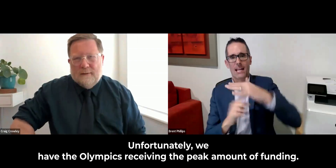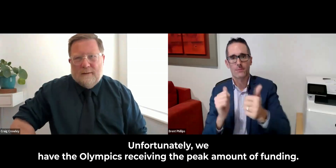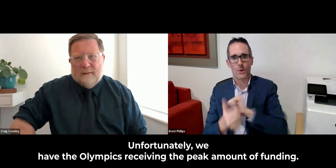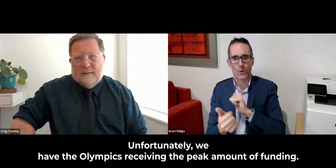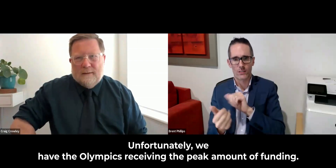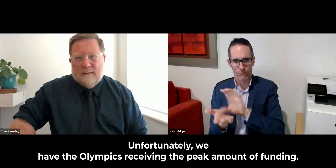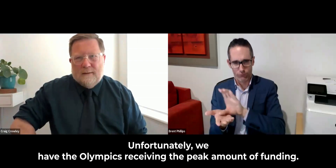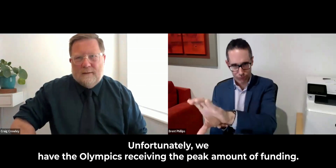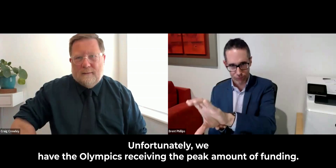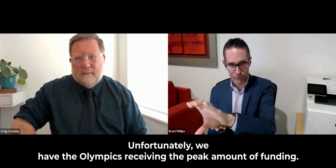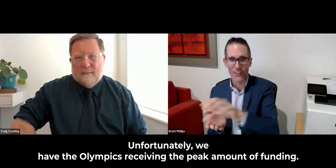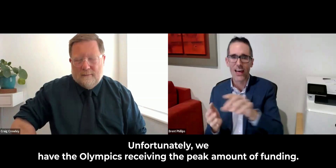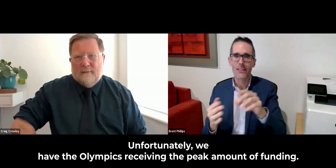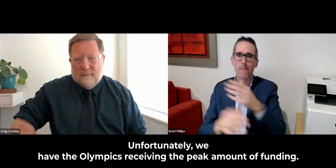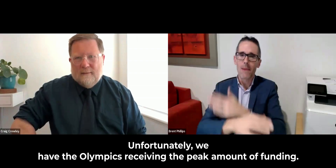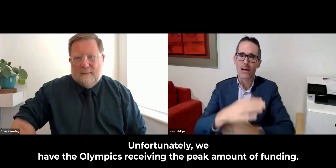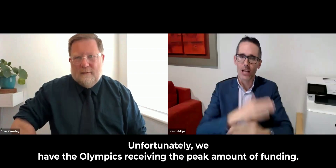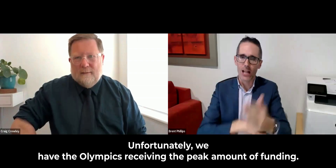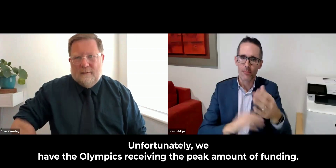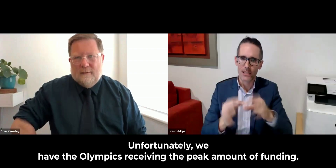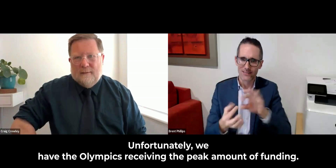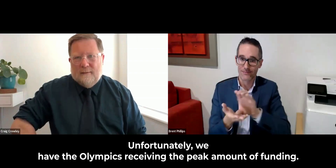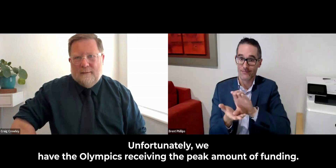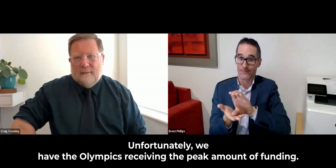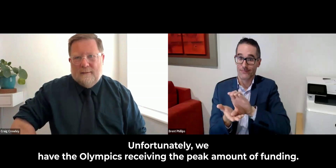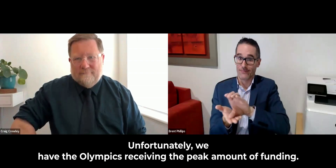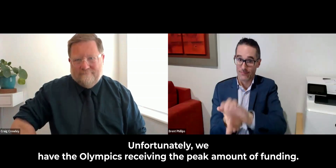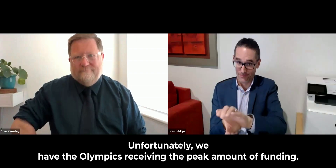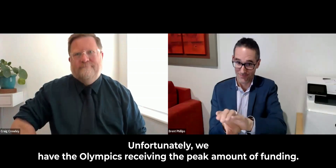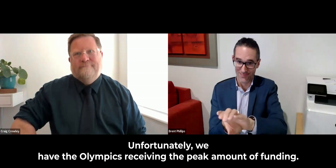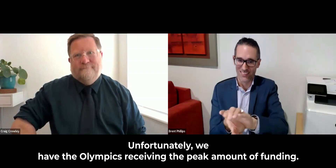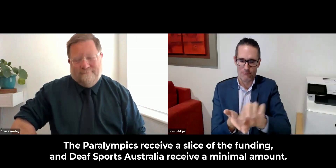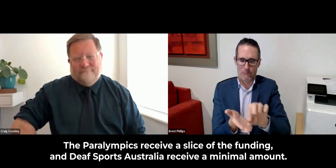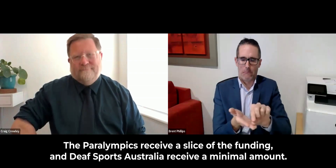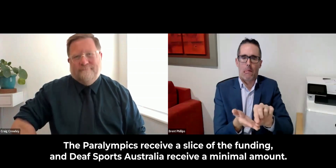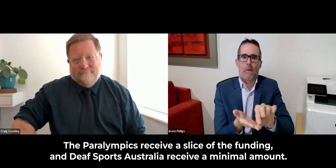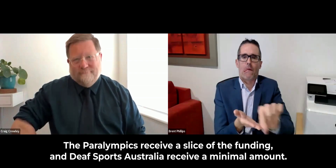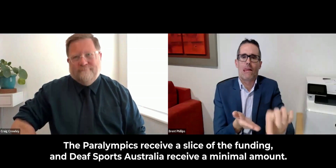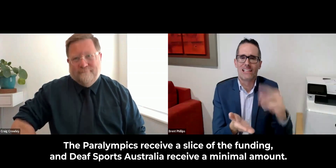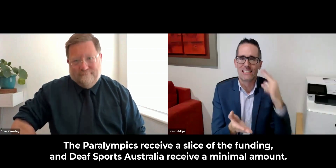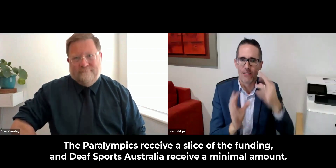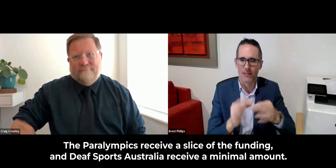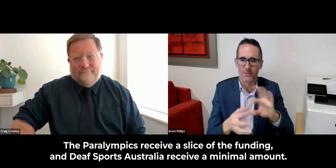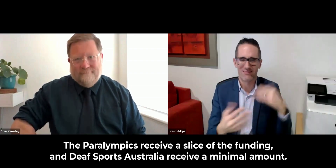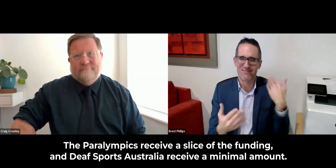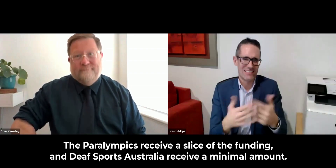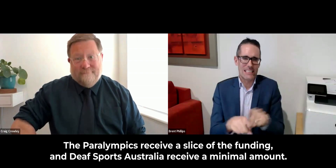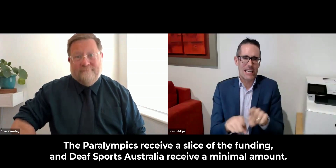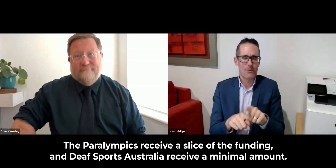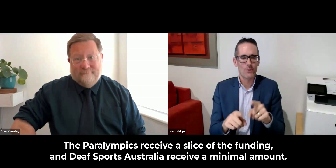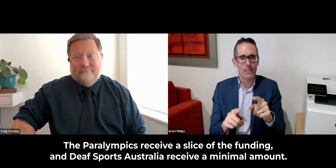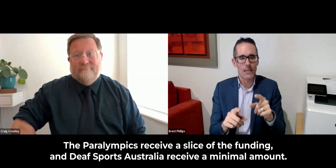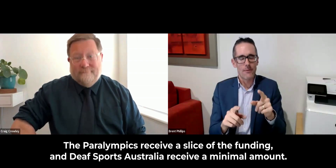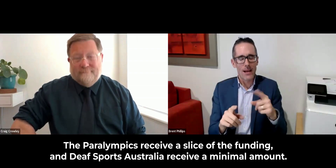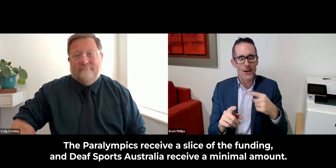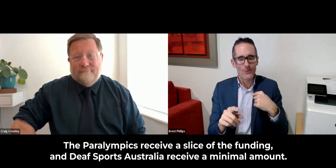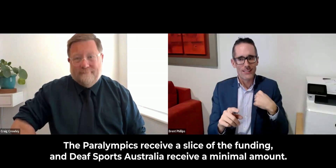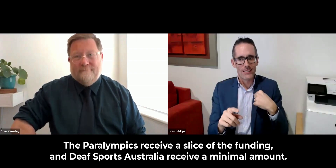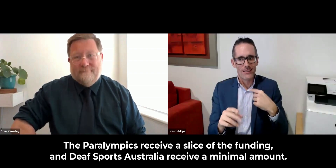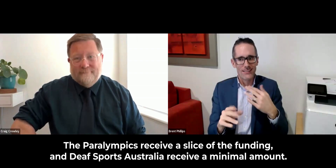have the Olympics receive the peak amount of funding. The Paralympics receive a slice of the funding,